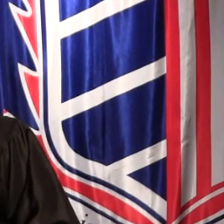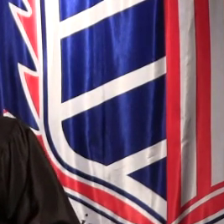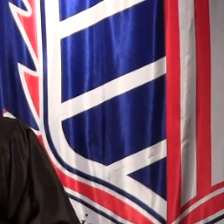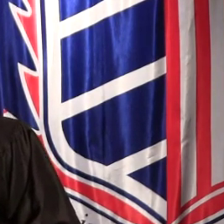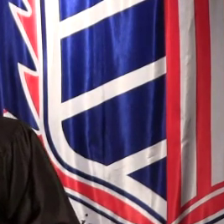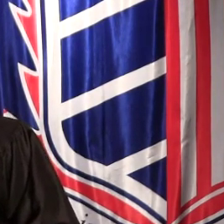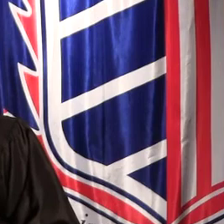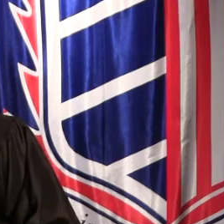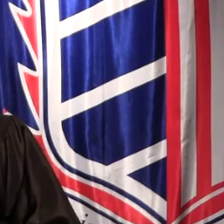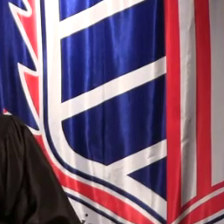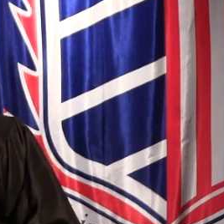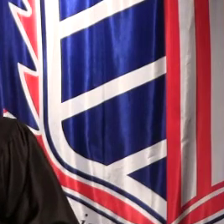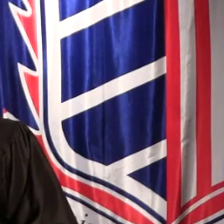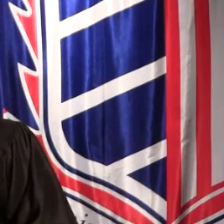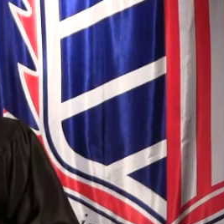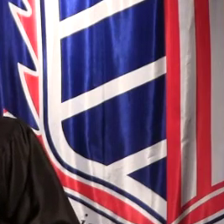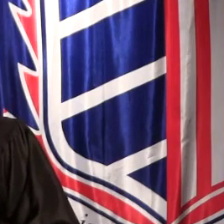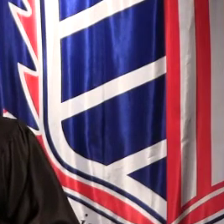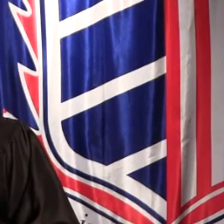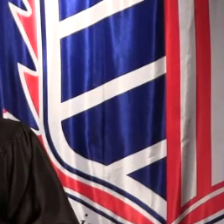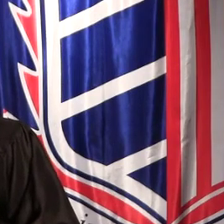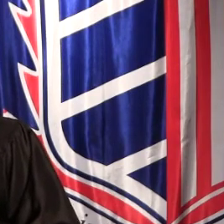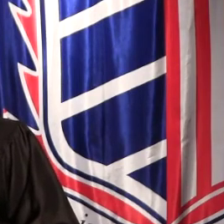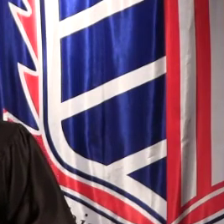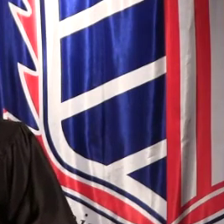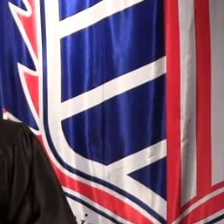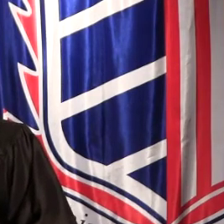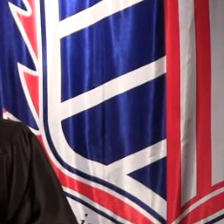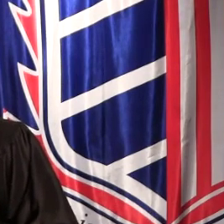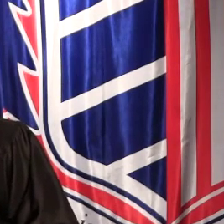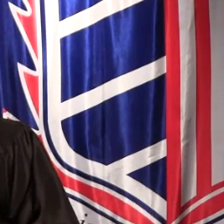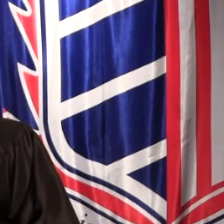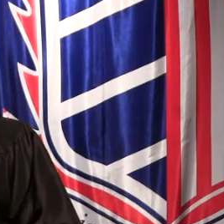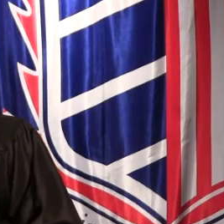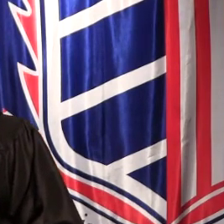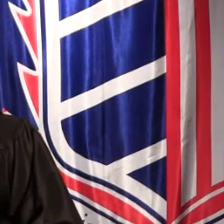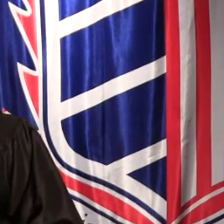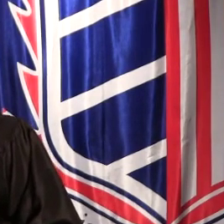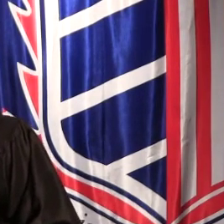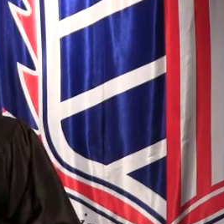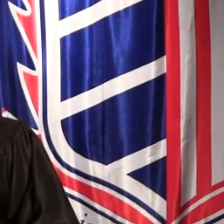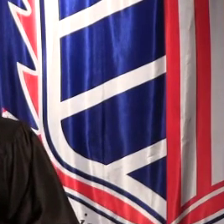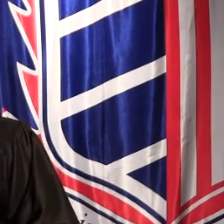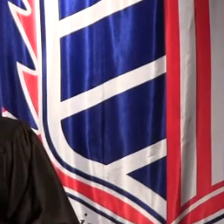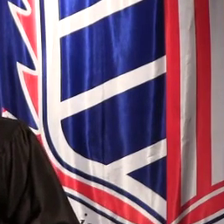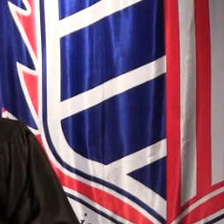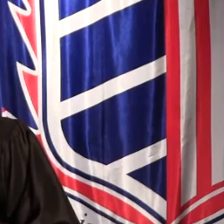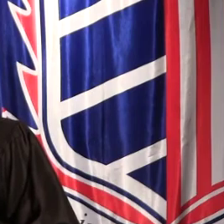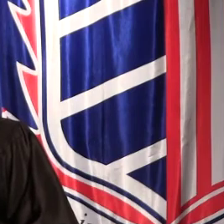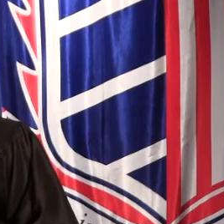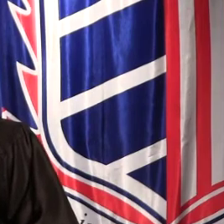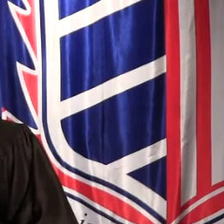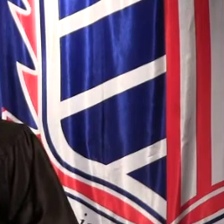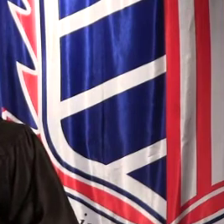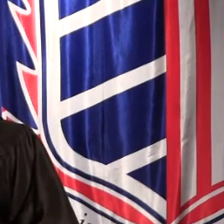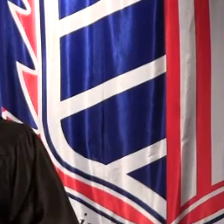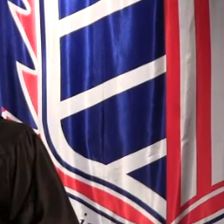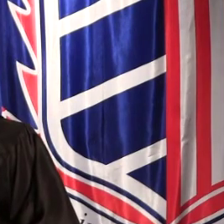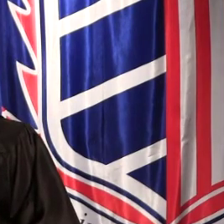of Education, I pronounce you official graduates of Fairport High School, class